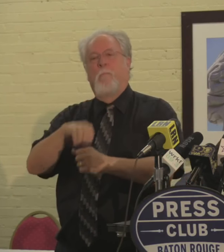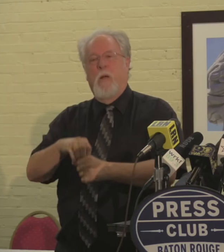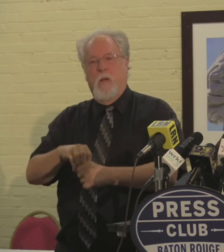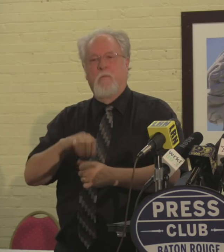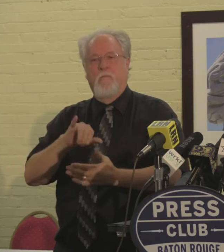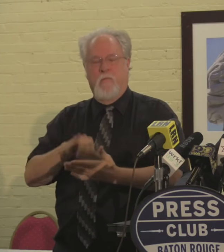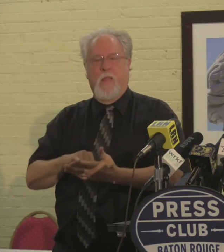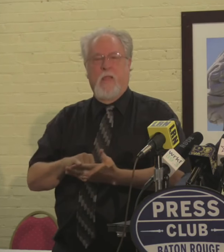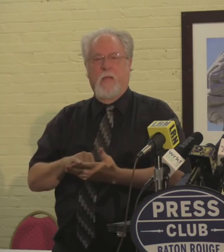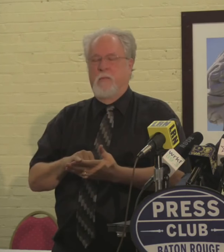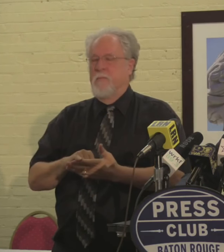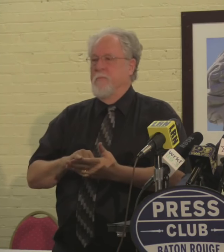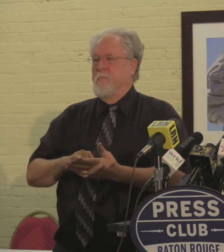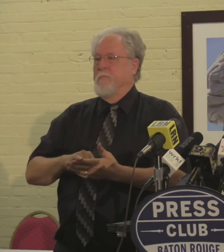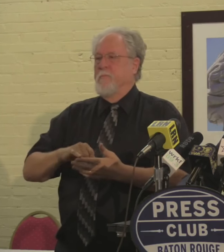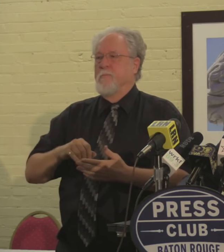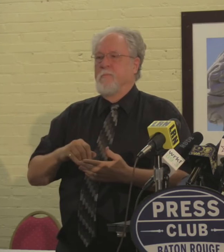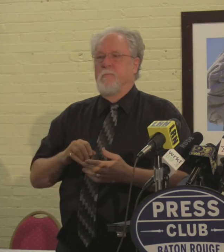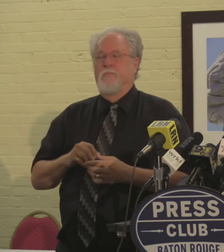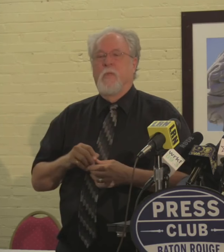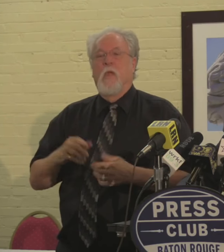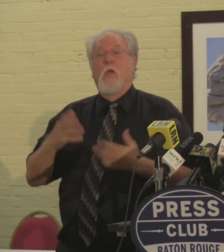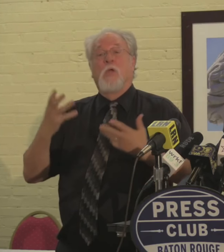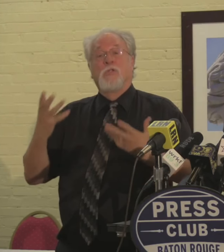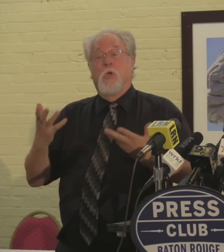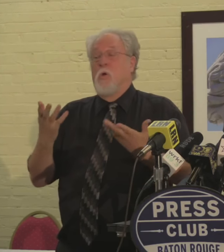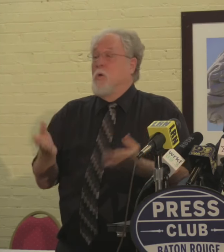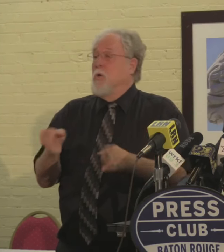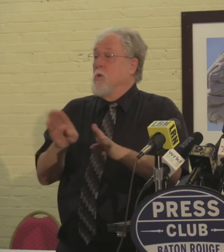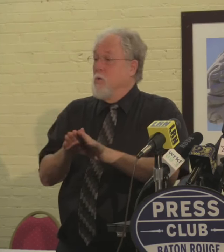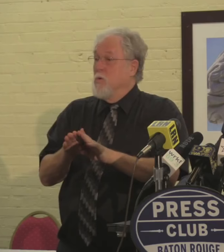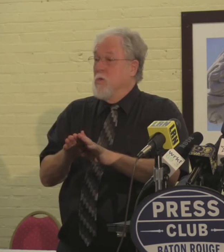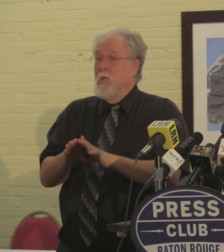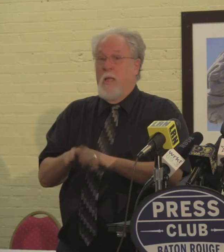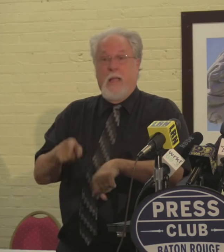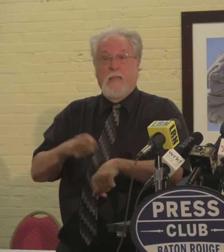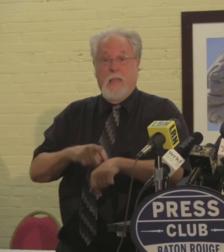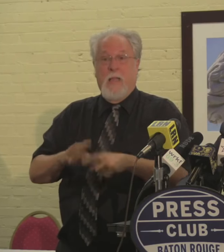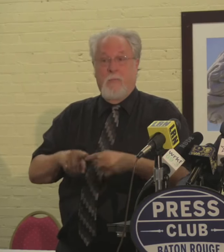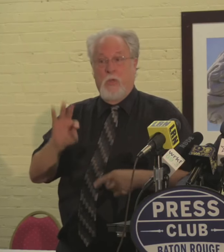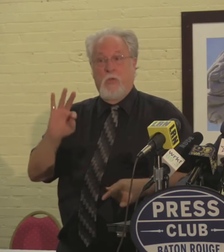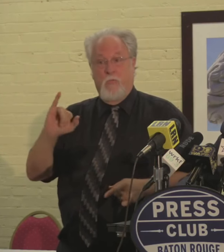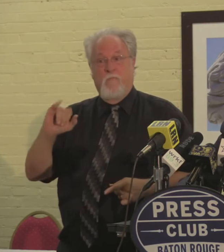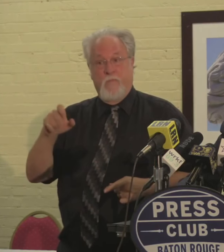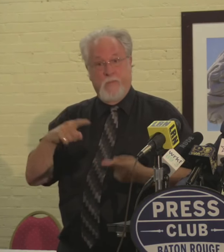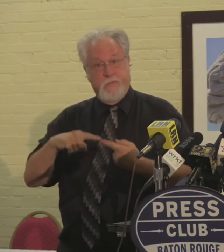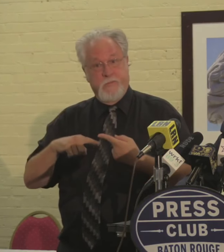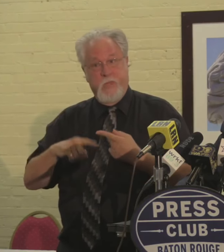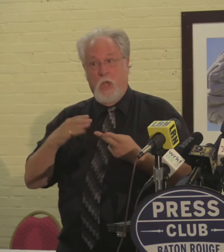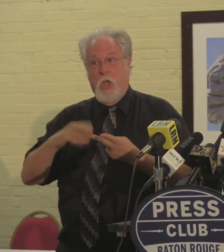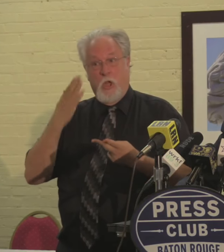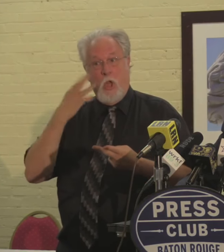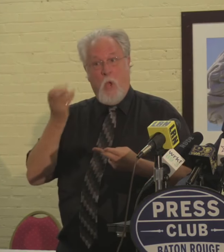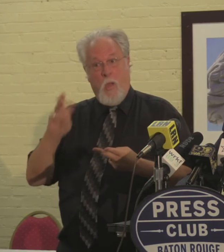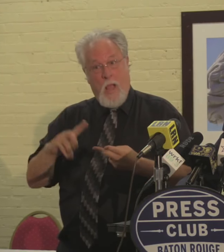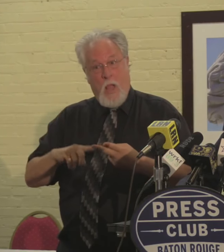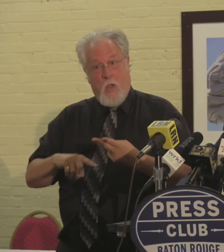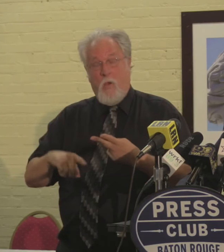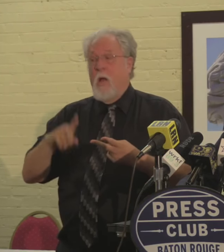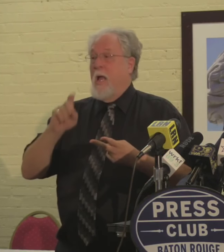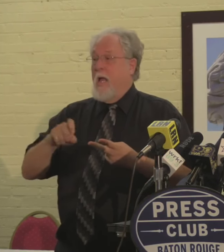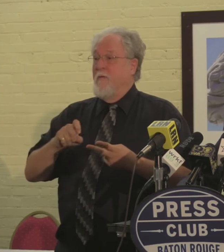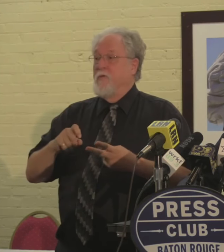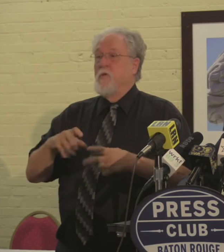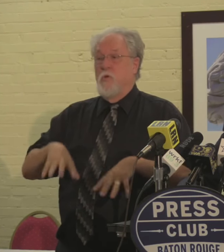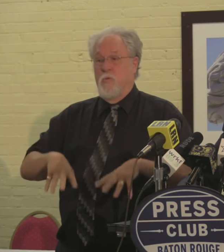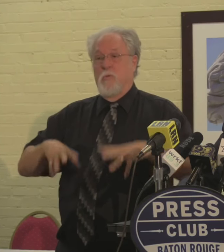call as well. So in conclusion, I would just tell you it's time to get it fixed. We know how to fix it. We just have to summon the